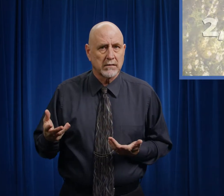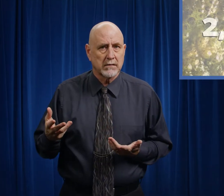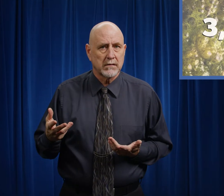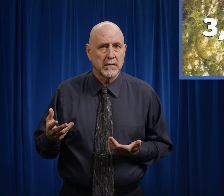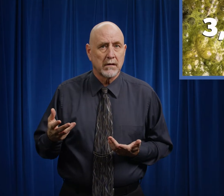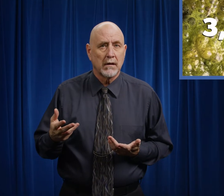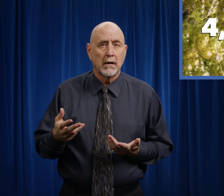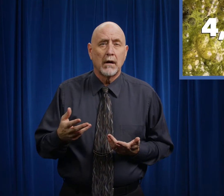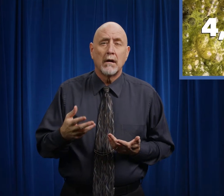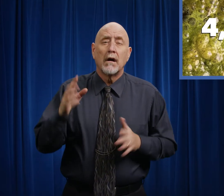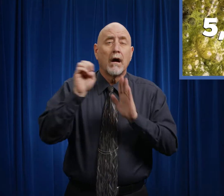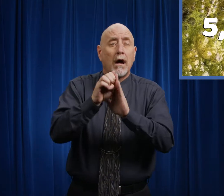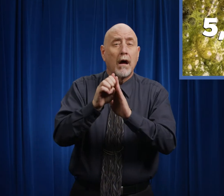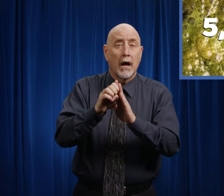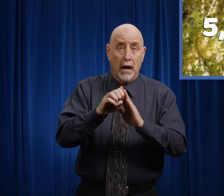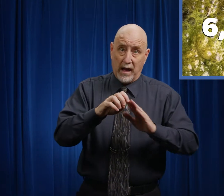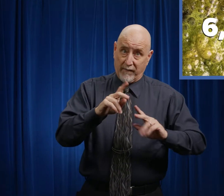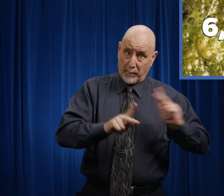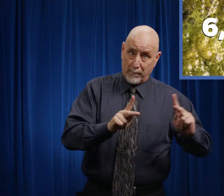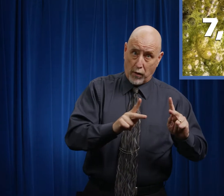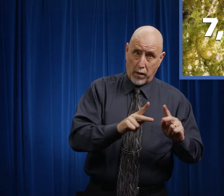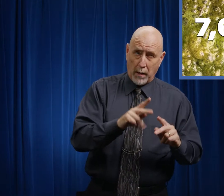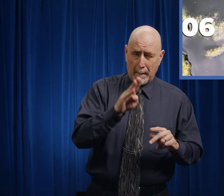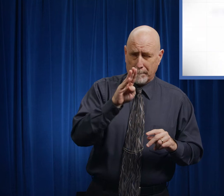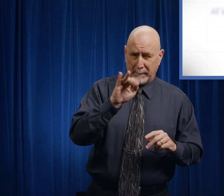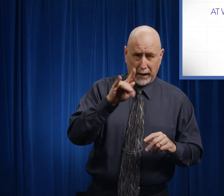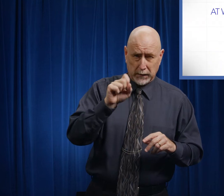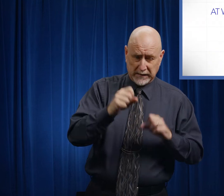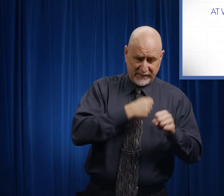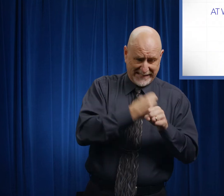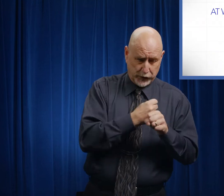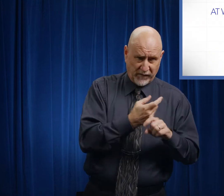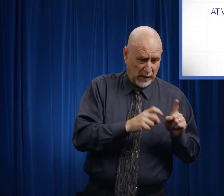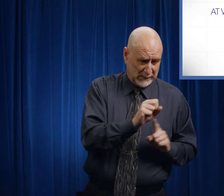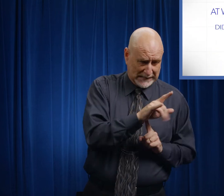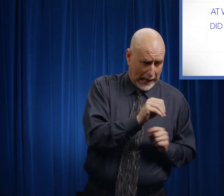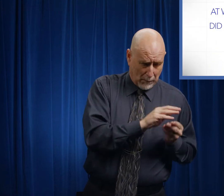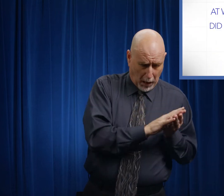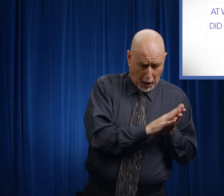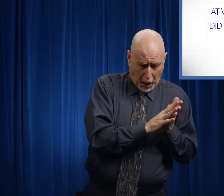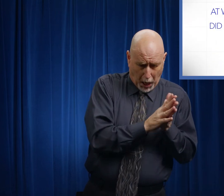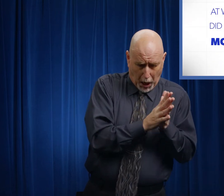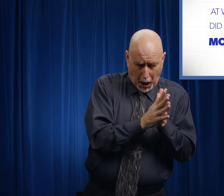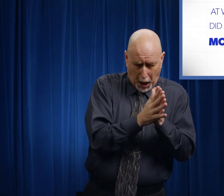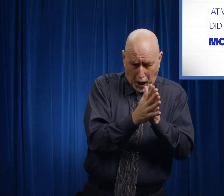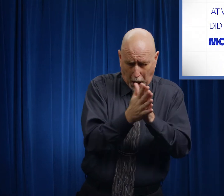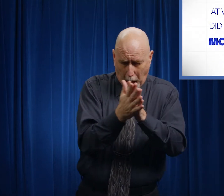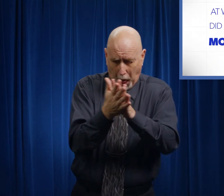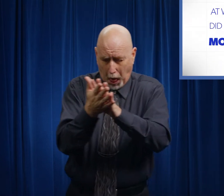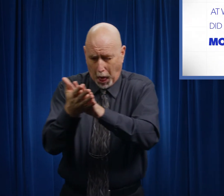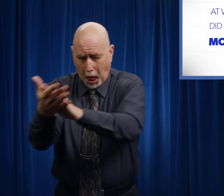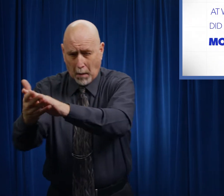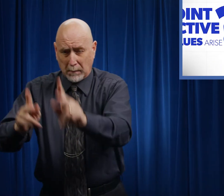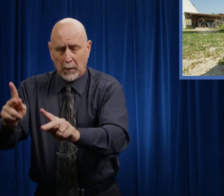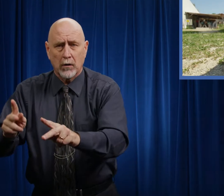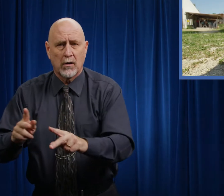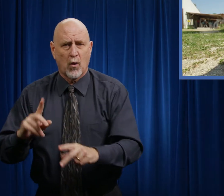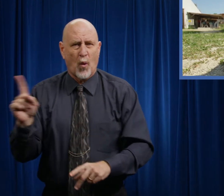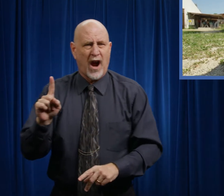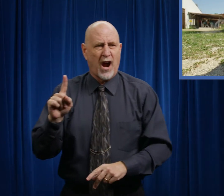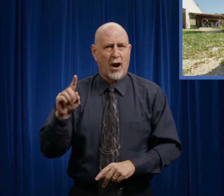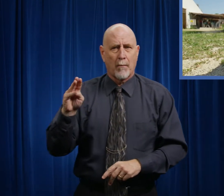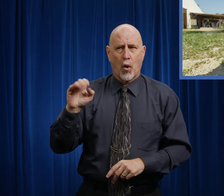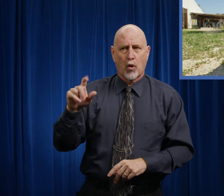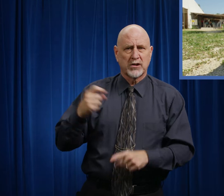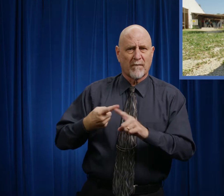if we evolved from primordial slime over multiplied millions of years, at what point did objective moral values arise? We don't